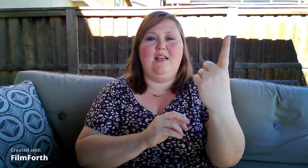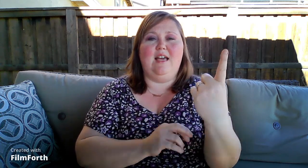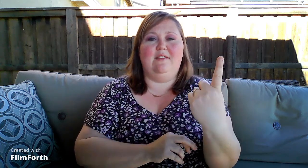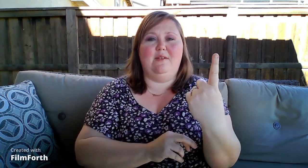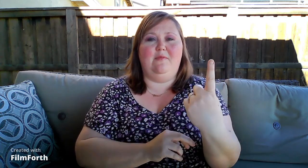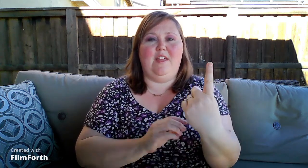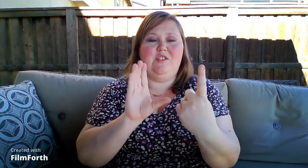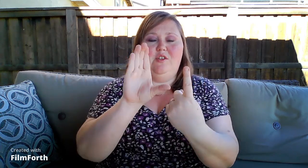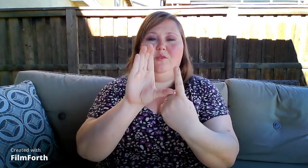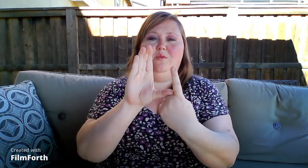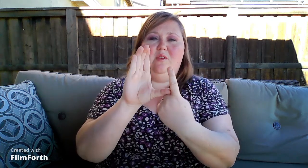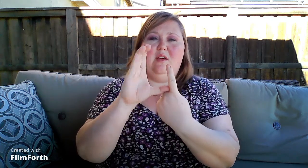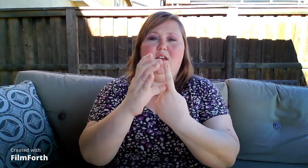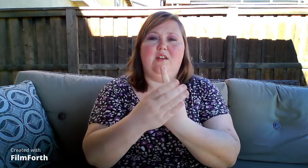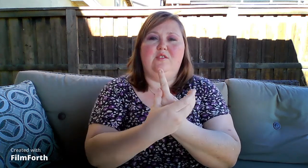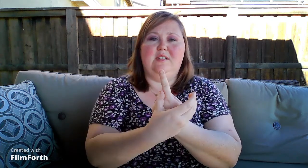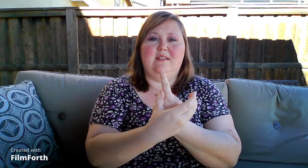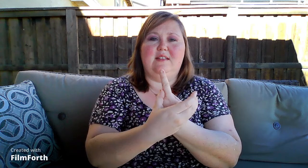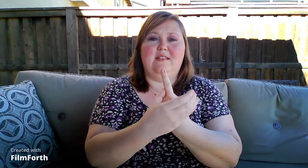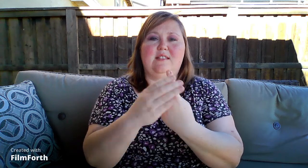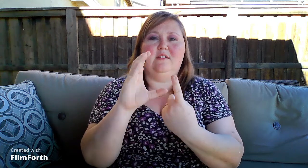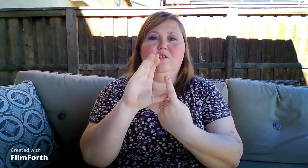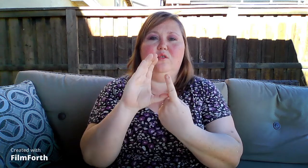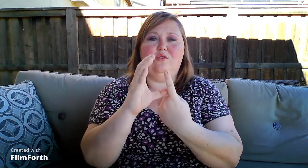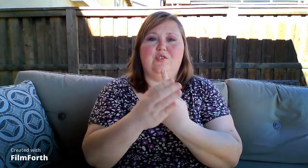Have it face you. And you do it down like this. Culture.